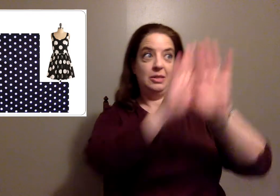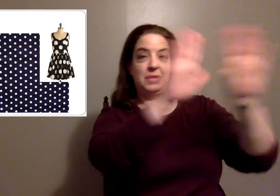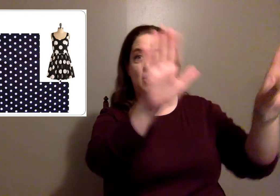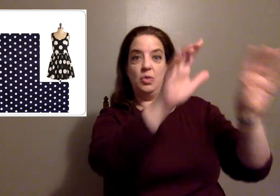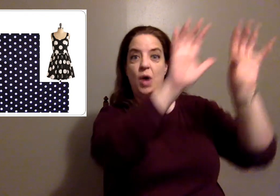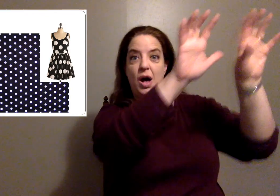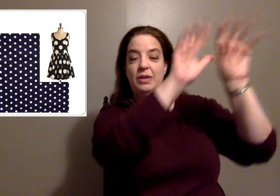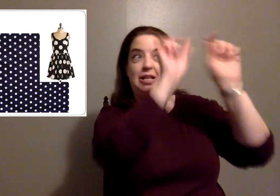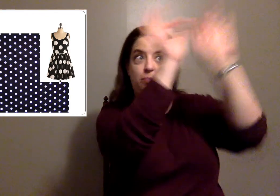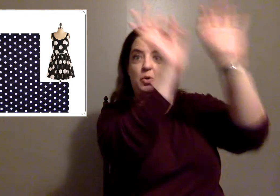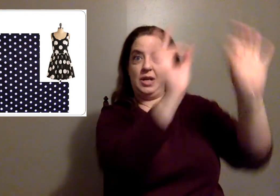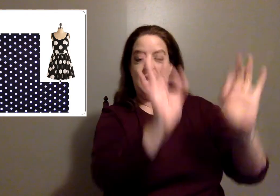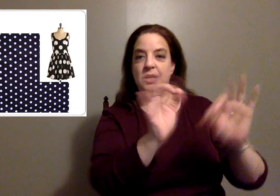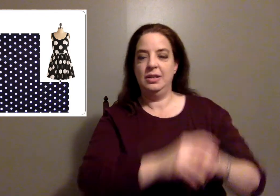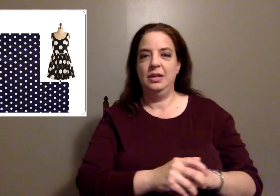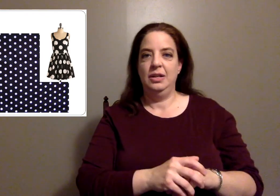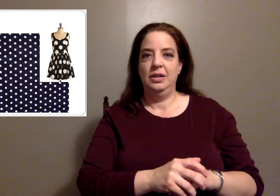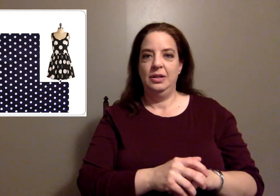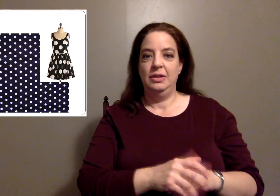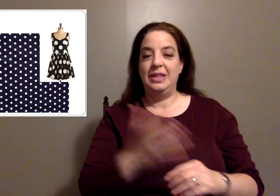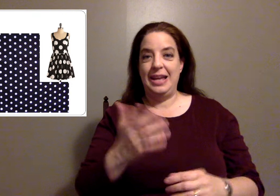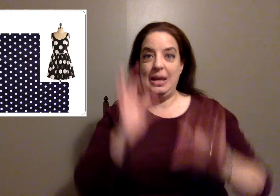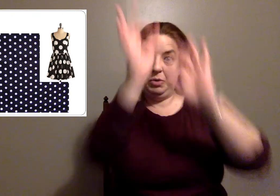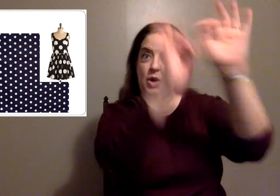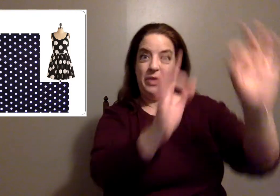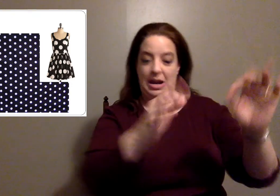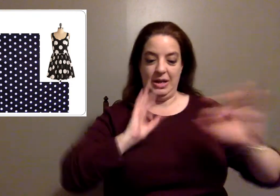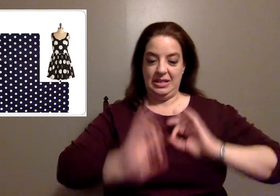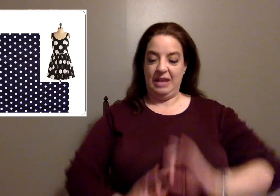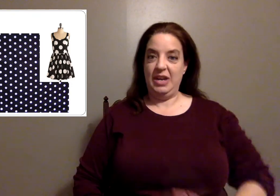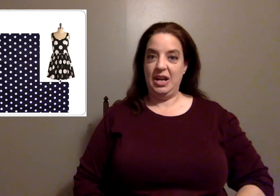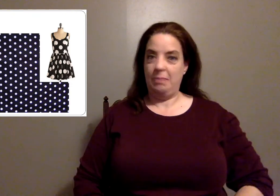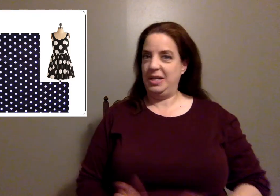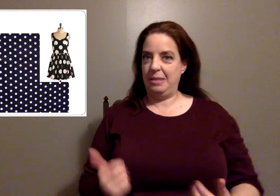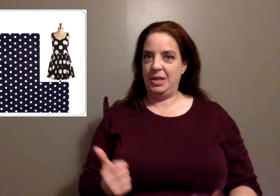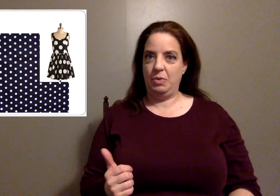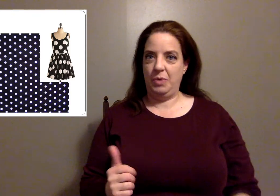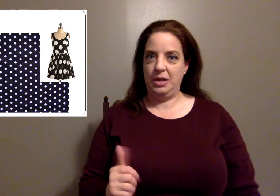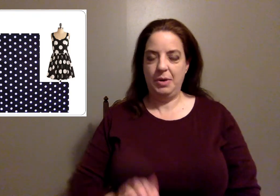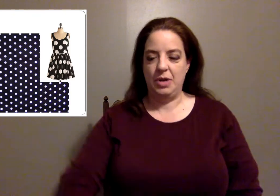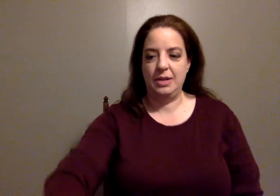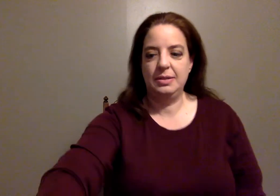on the wall that's polka dotted, then it would go there instead of here because I'm not the one wearing the polka dots.